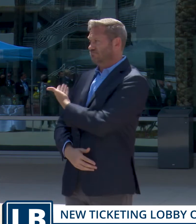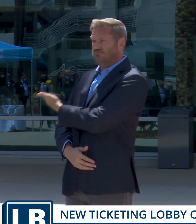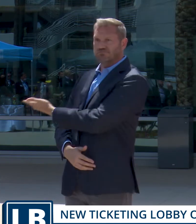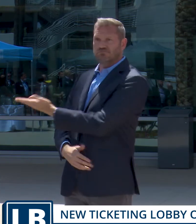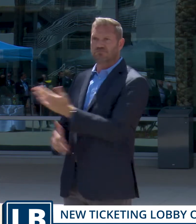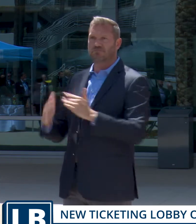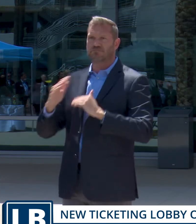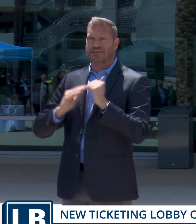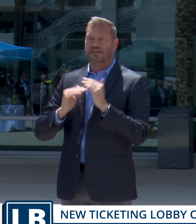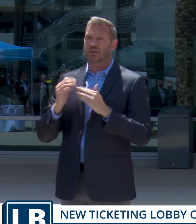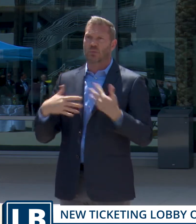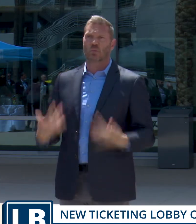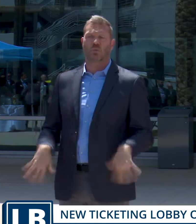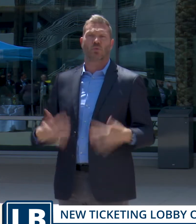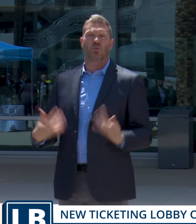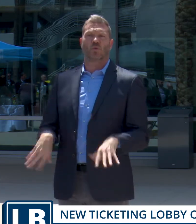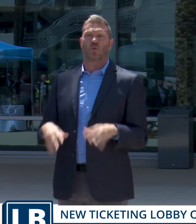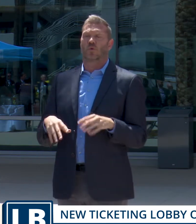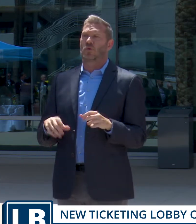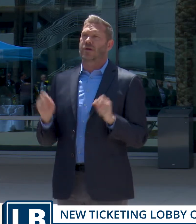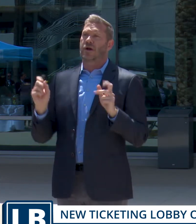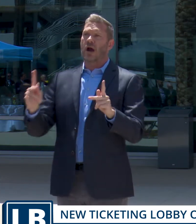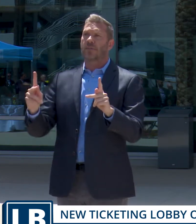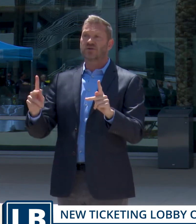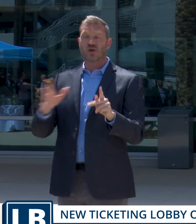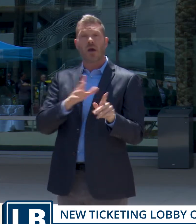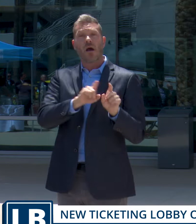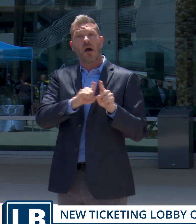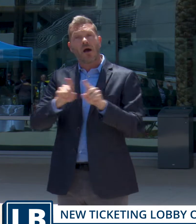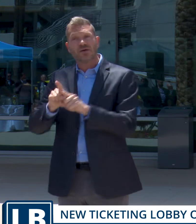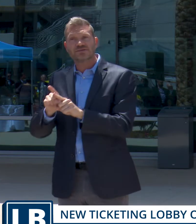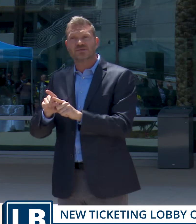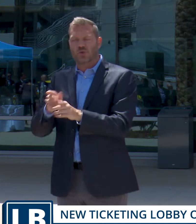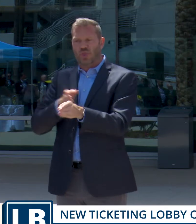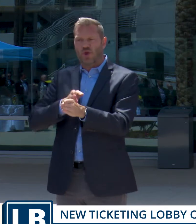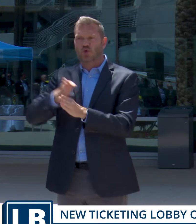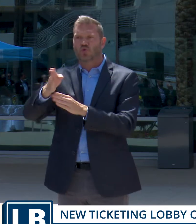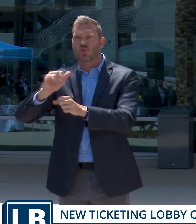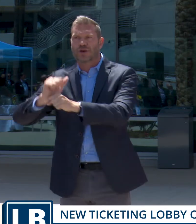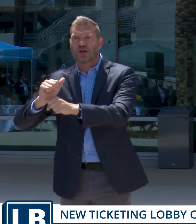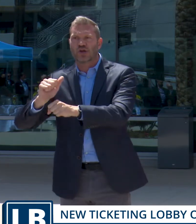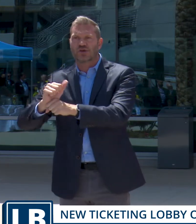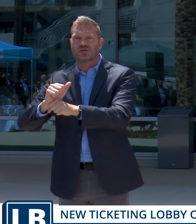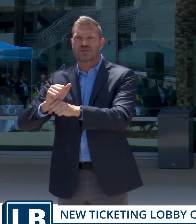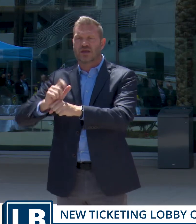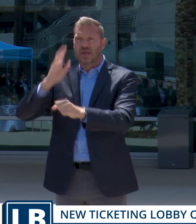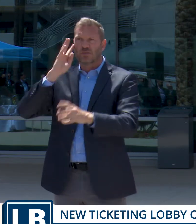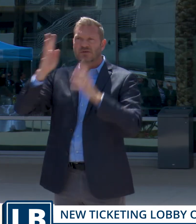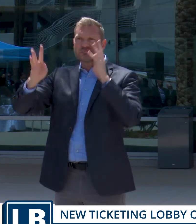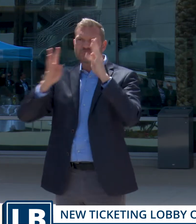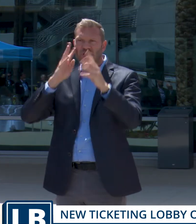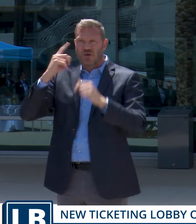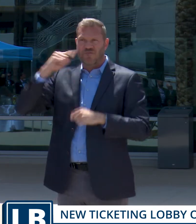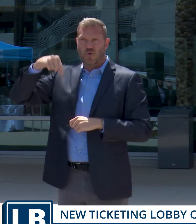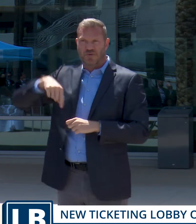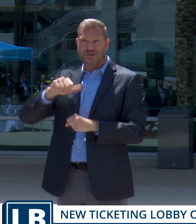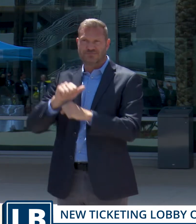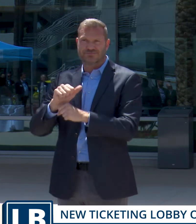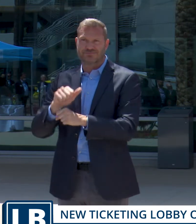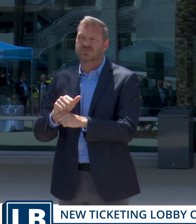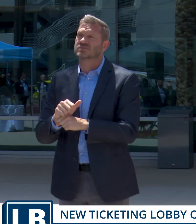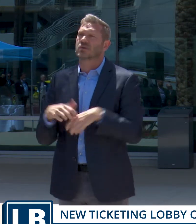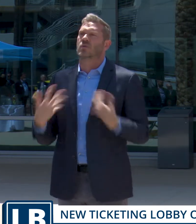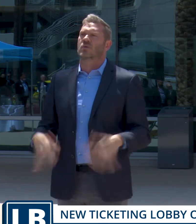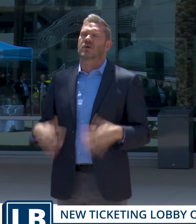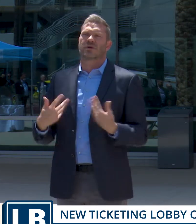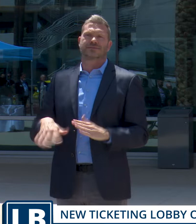an amazing opportunity. Within that, the careers that are made through the construction industry are second to none. And it's important